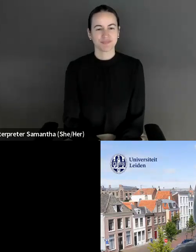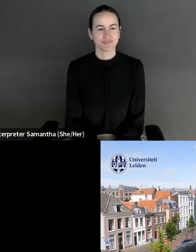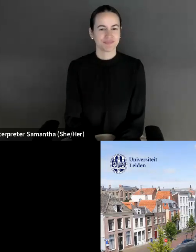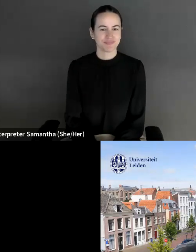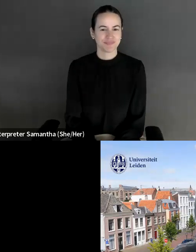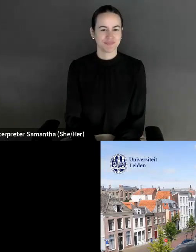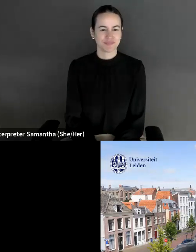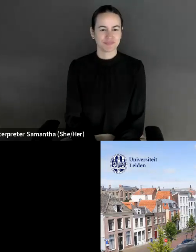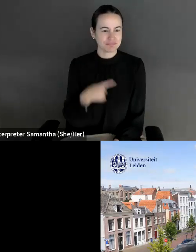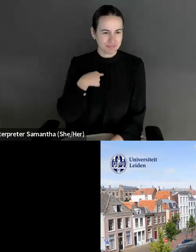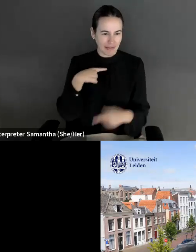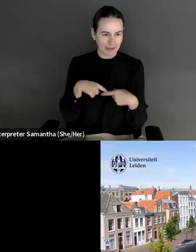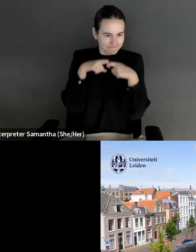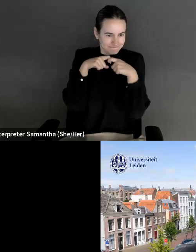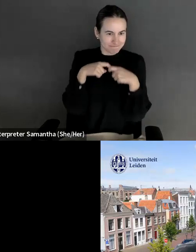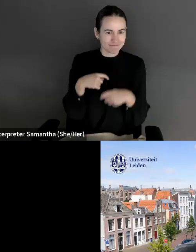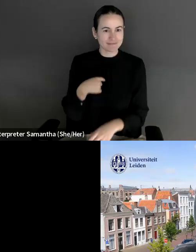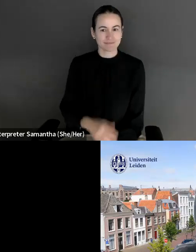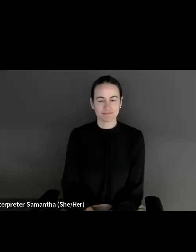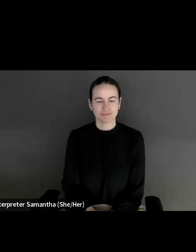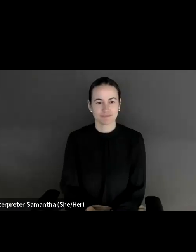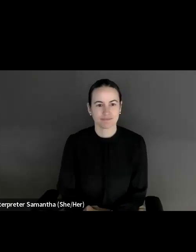I'll stop here. If I could say something,